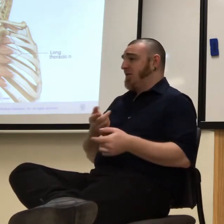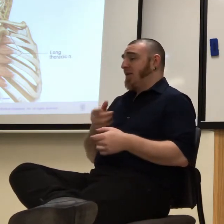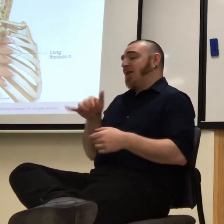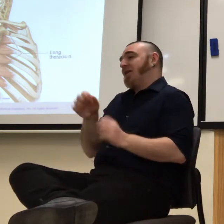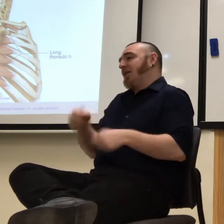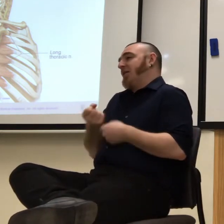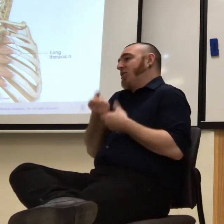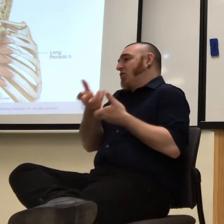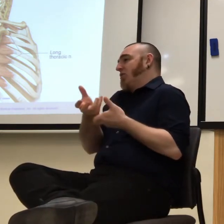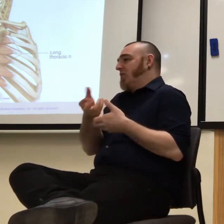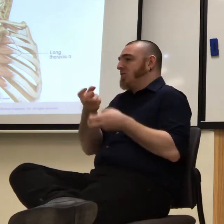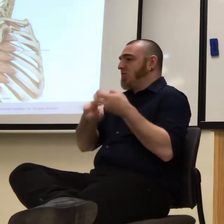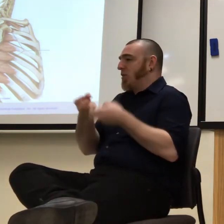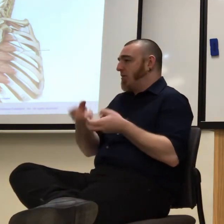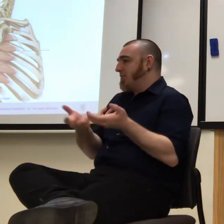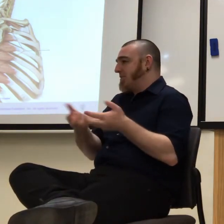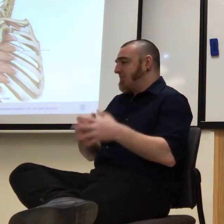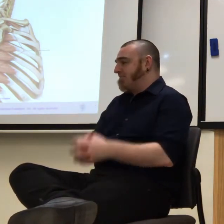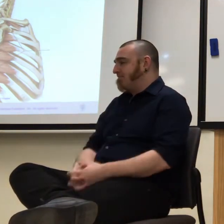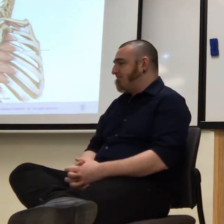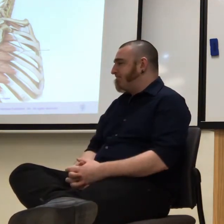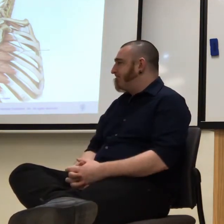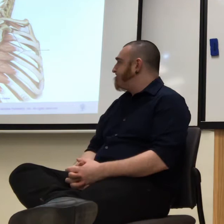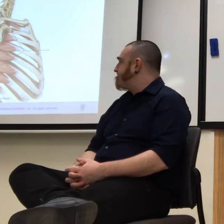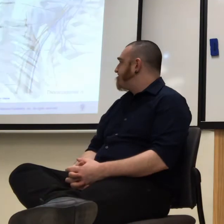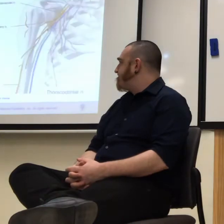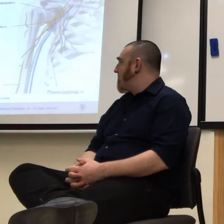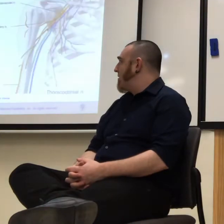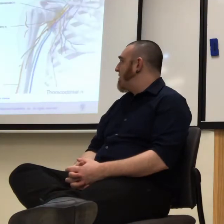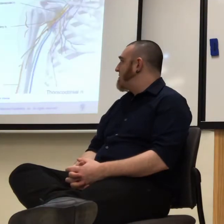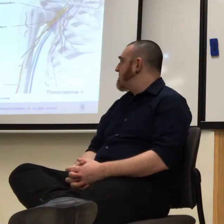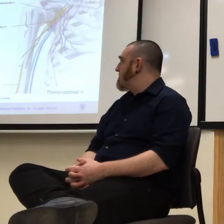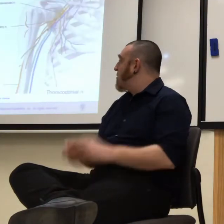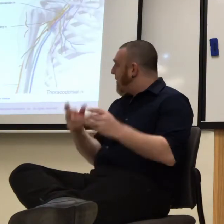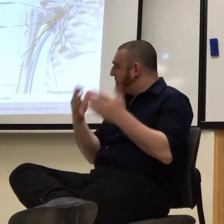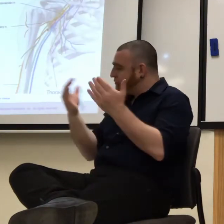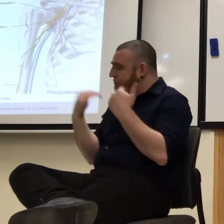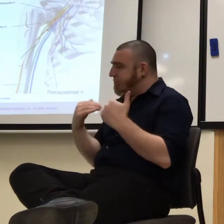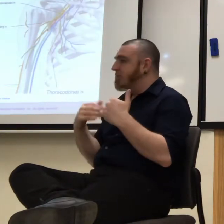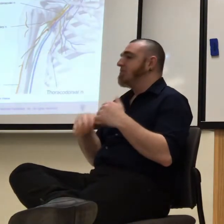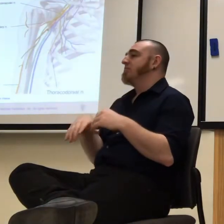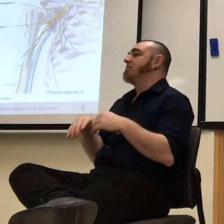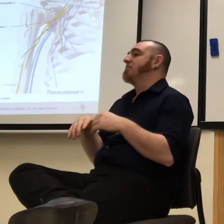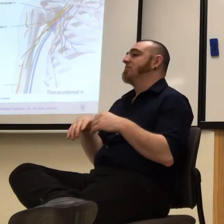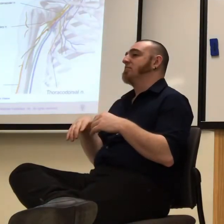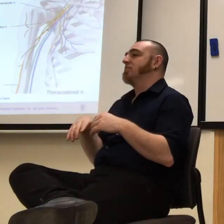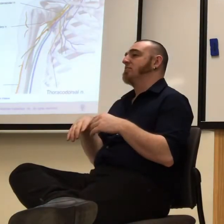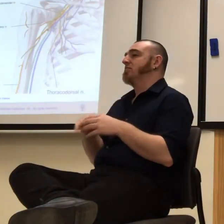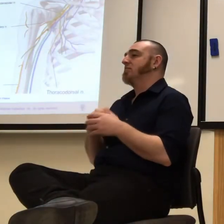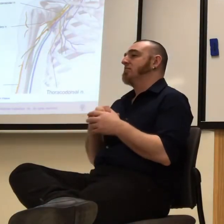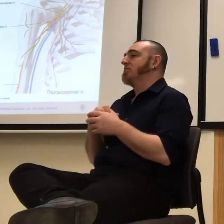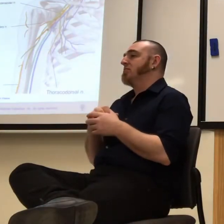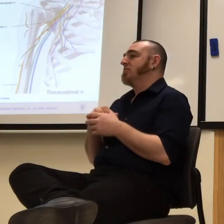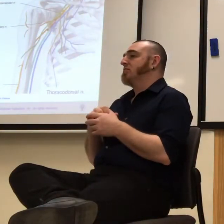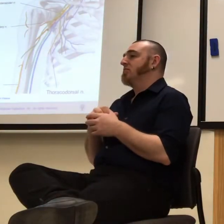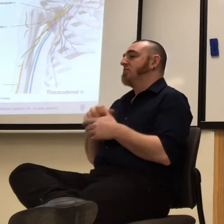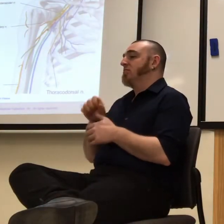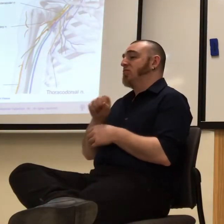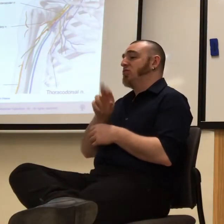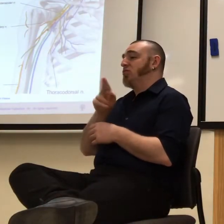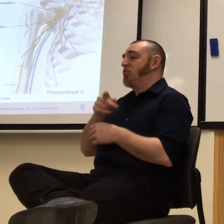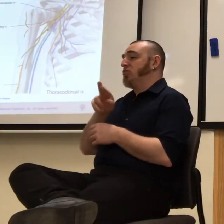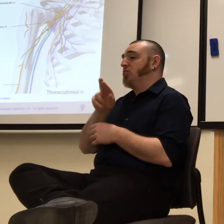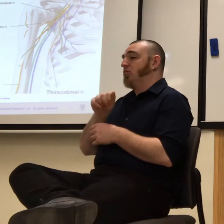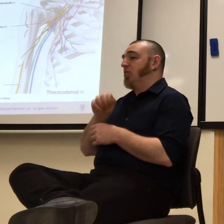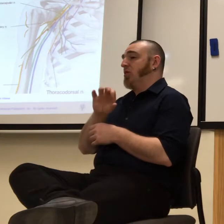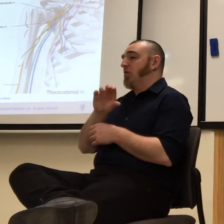cause problems. All right, well, let's move on. Okay, moving on from supraclavicular